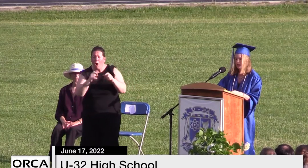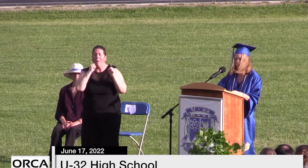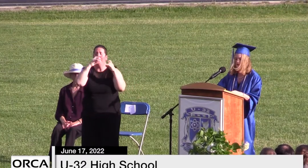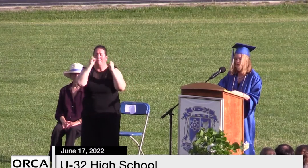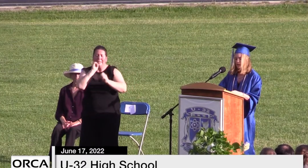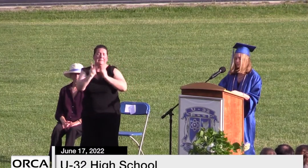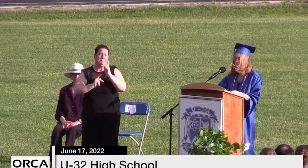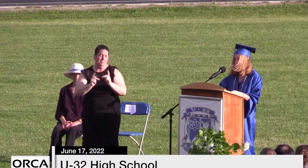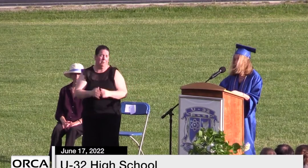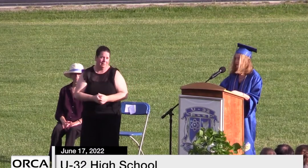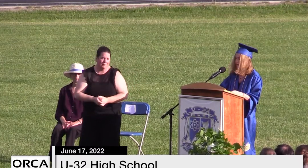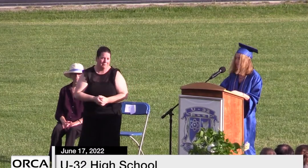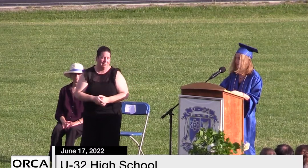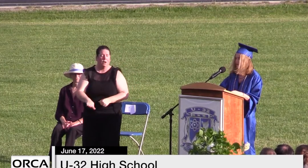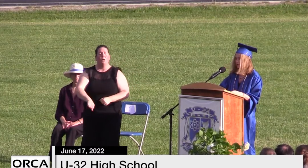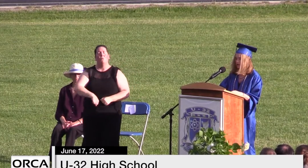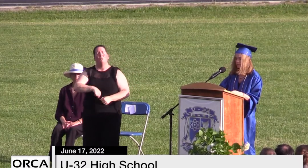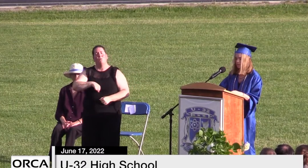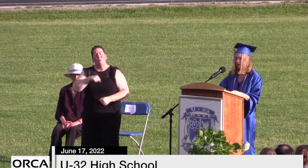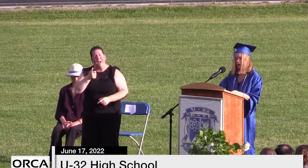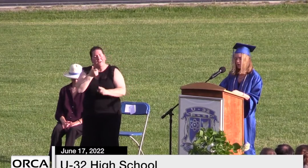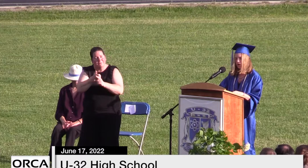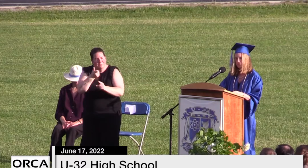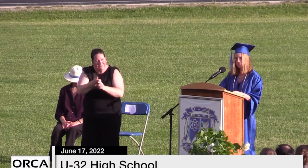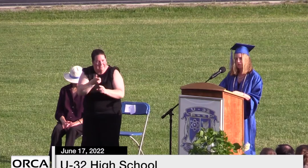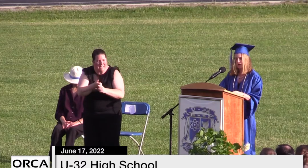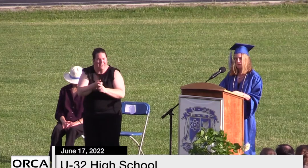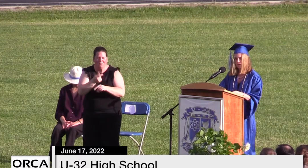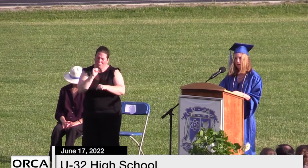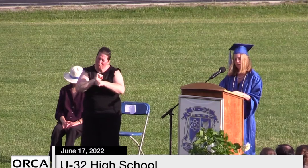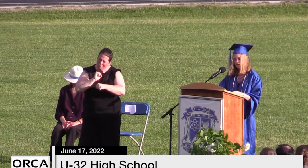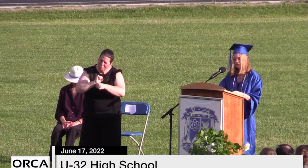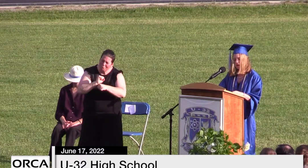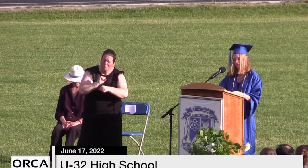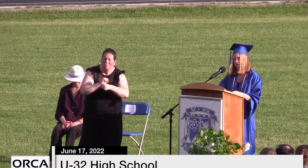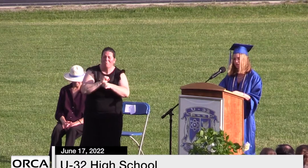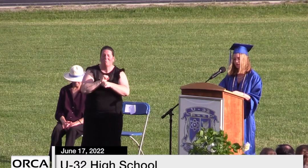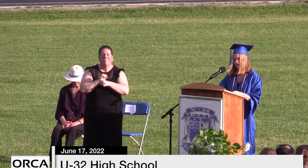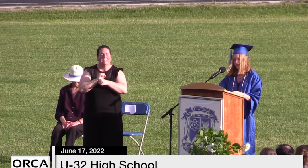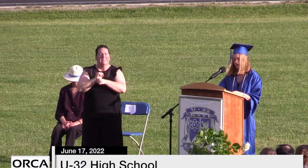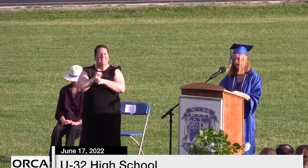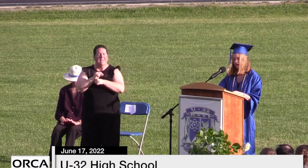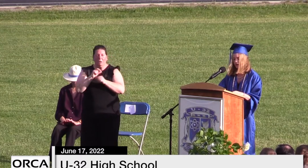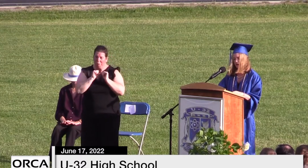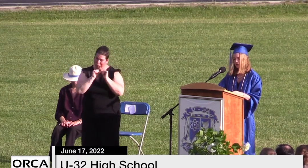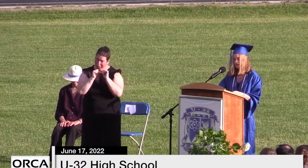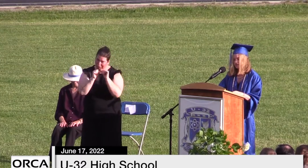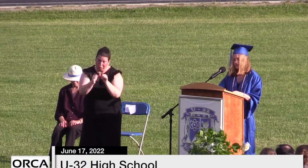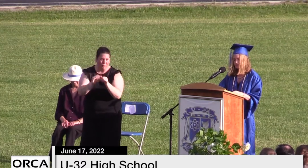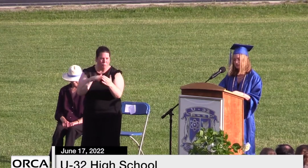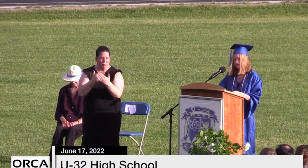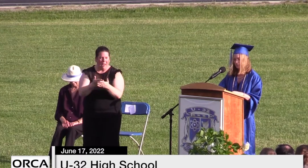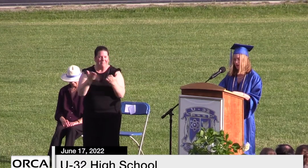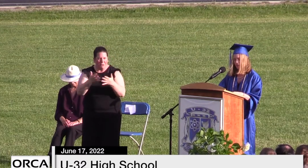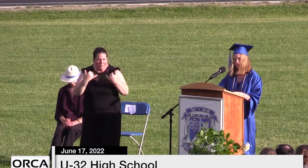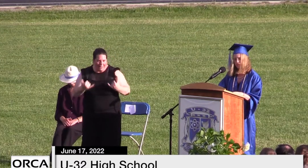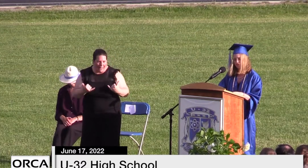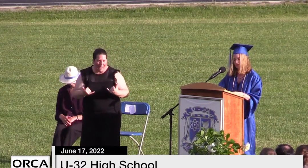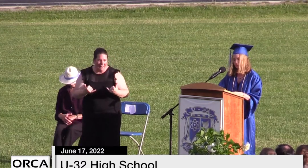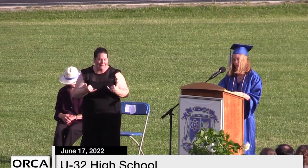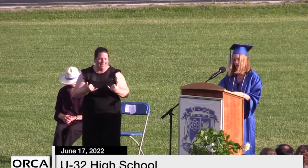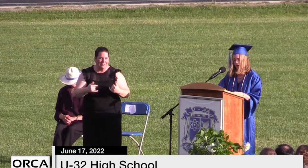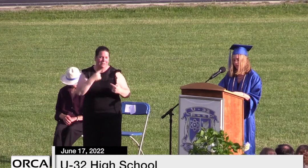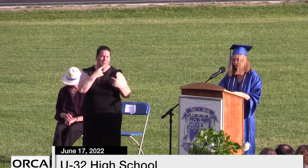here tonight. Be proud of how far you've come, how hard you've worked, how much you've all endured to get here. Your successes, your memory,